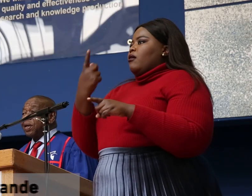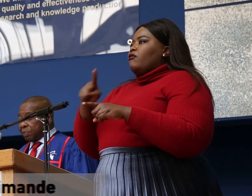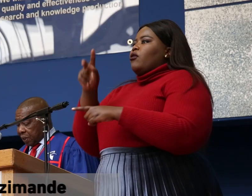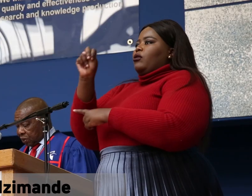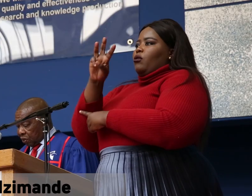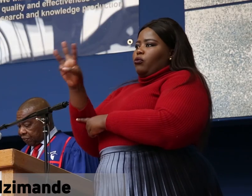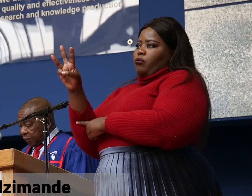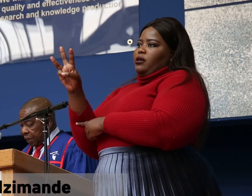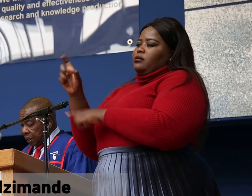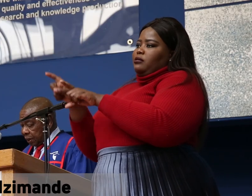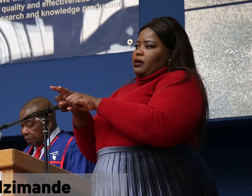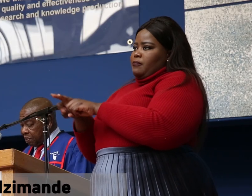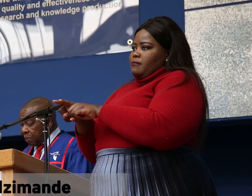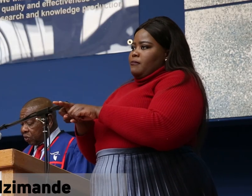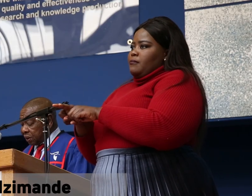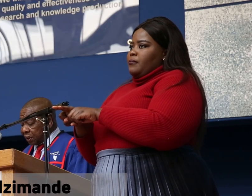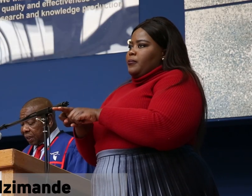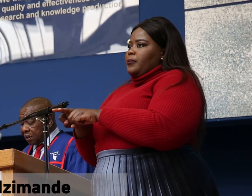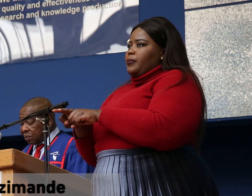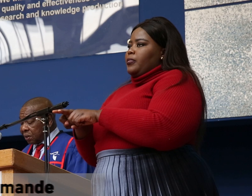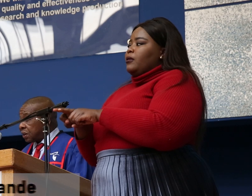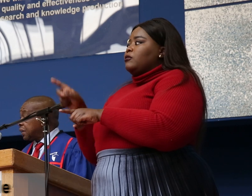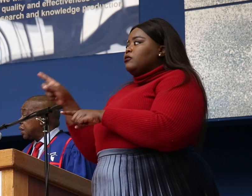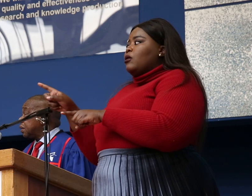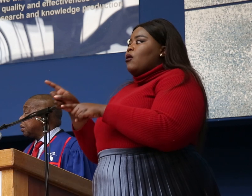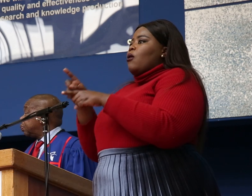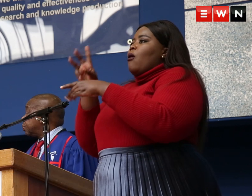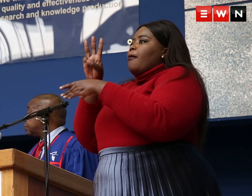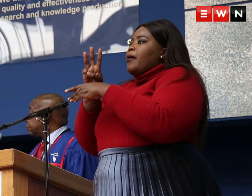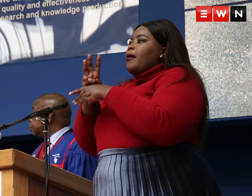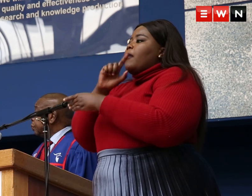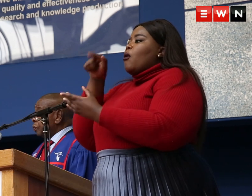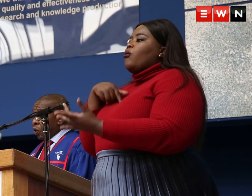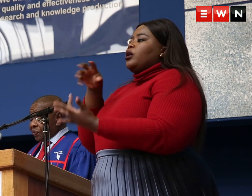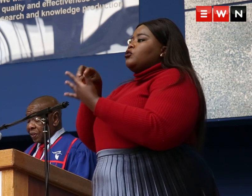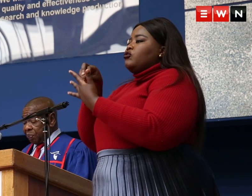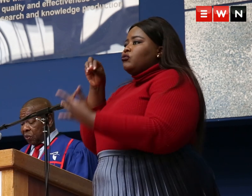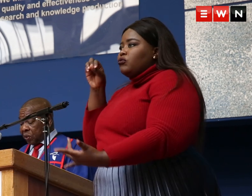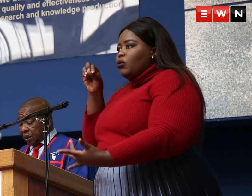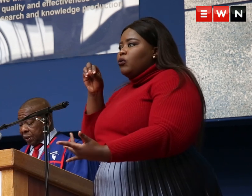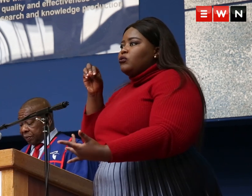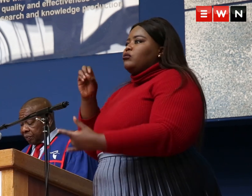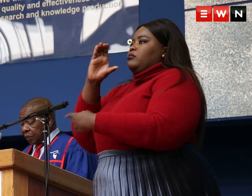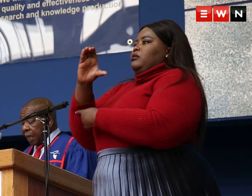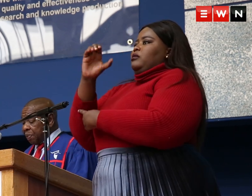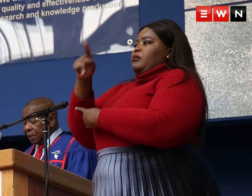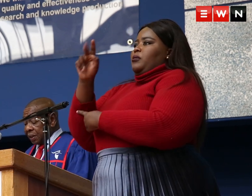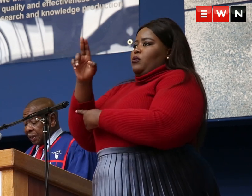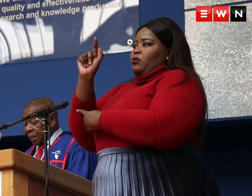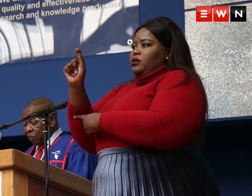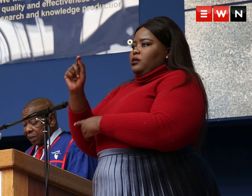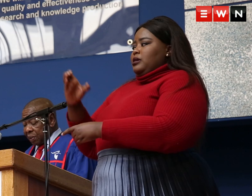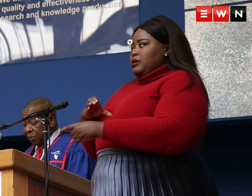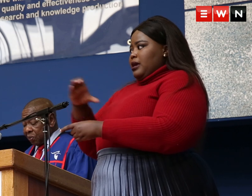The appointment of Mme Modise into the Chancellorship of CPUT happens